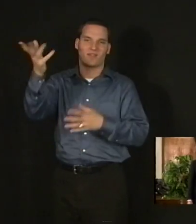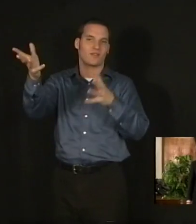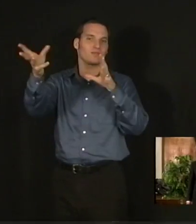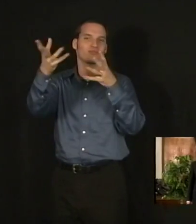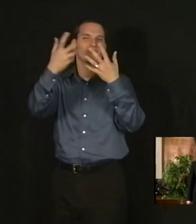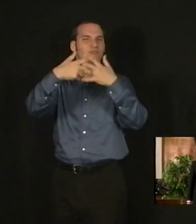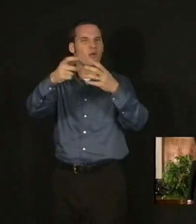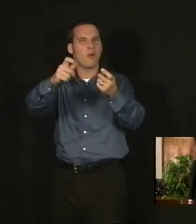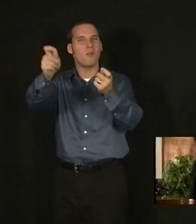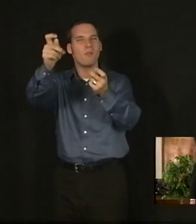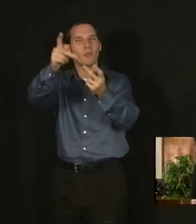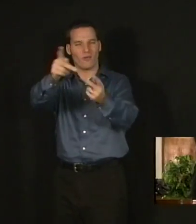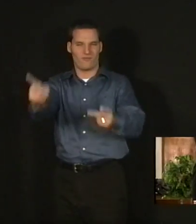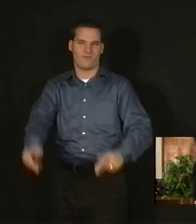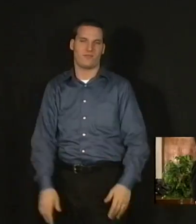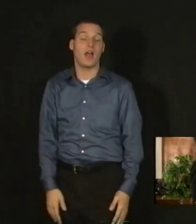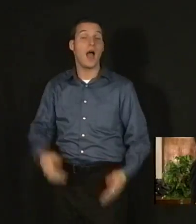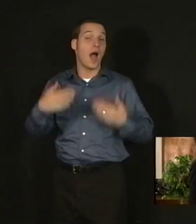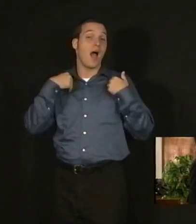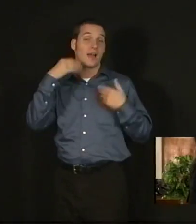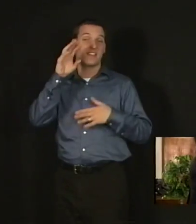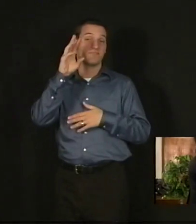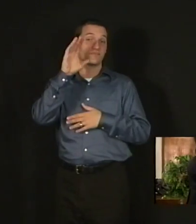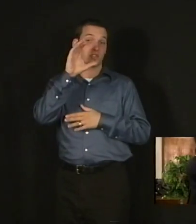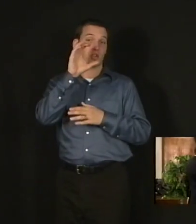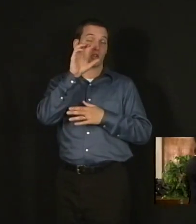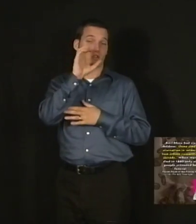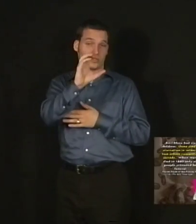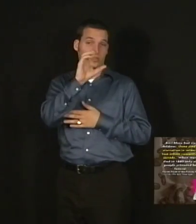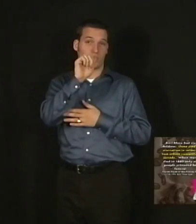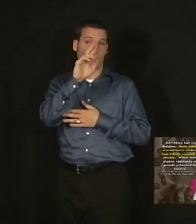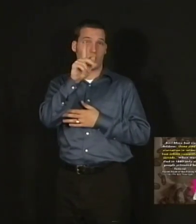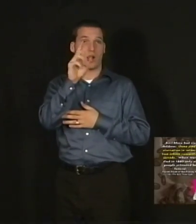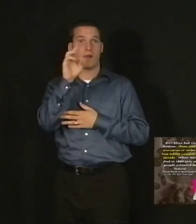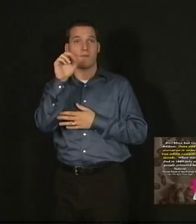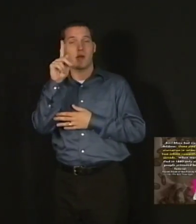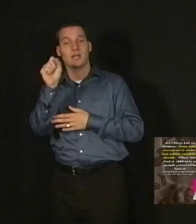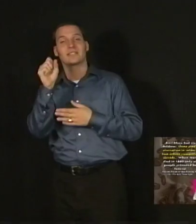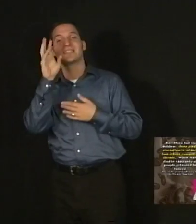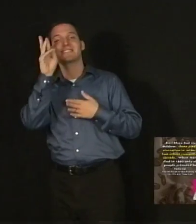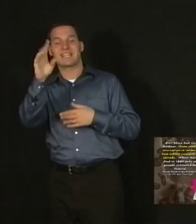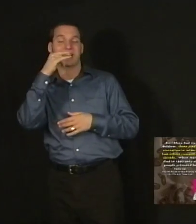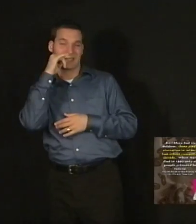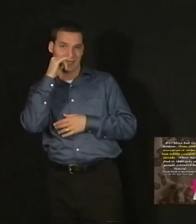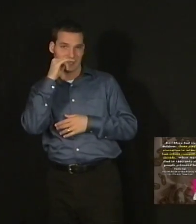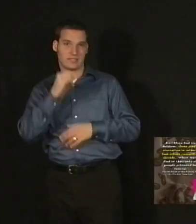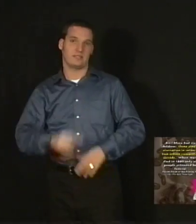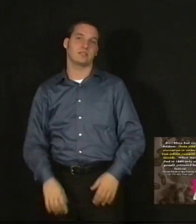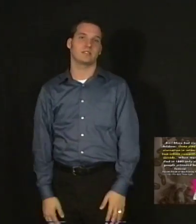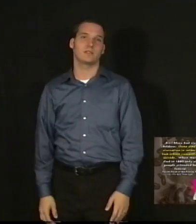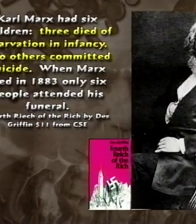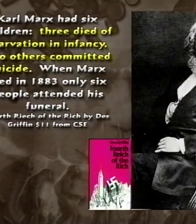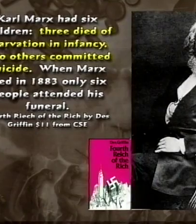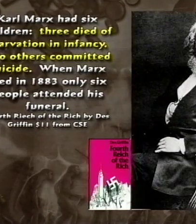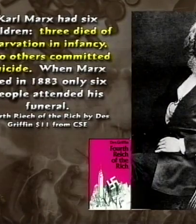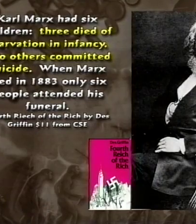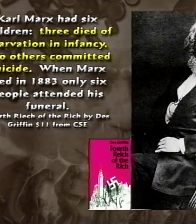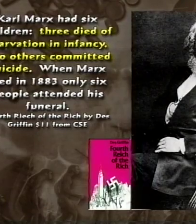together hand in glove. Karl Marx had 6 children. 3 died of starvation in infancy. 2 others committed